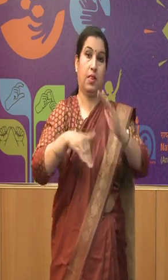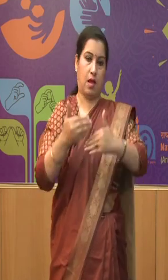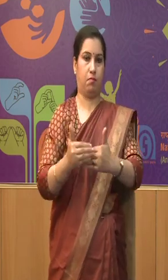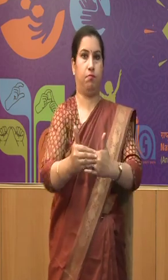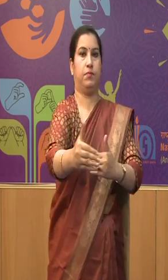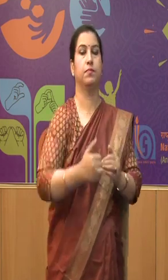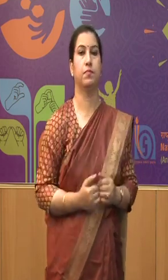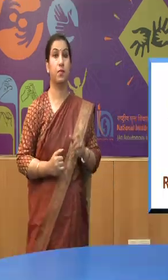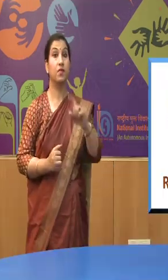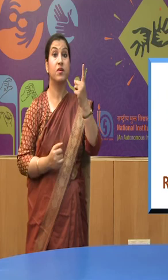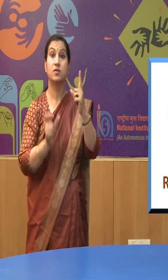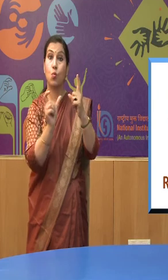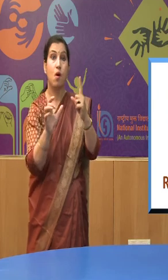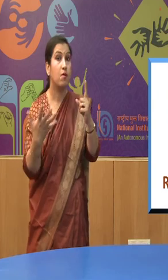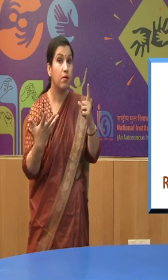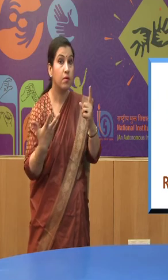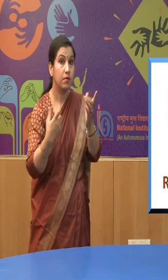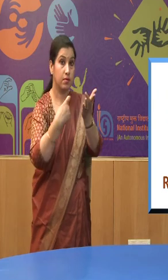The first term is Renaissance.